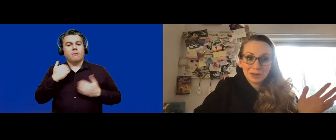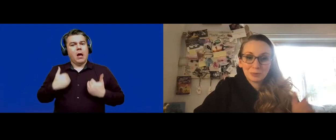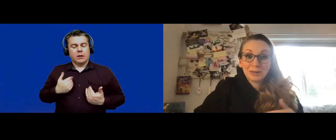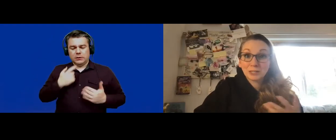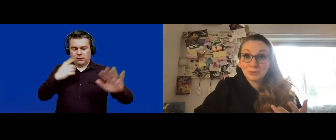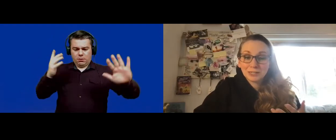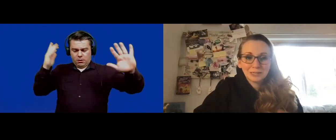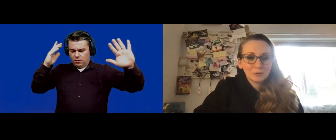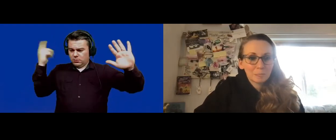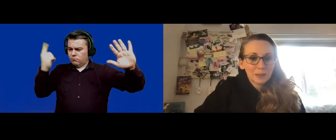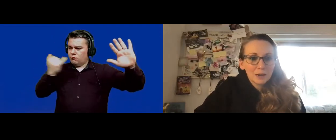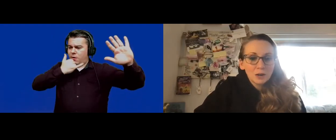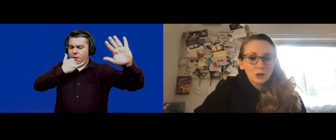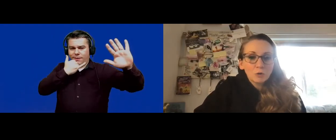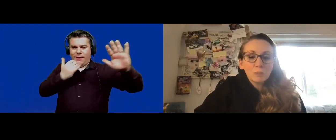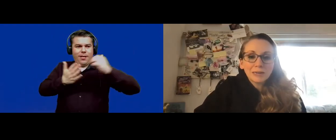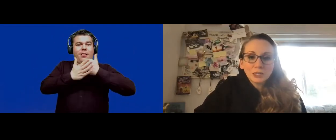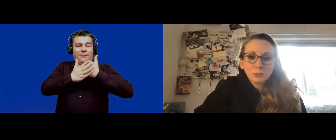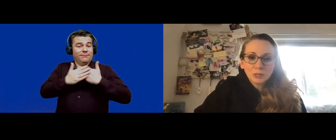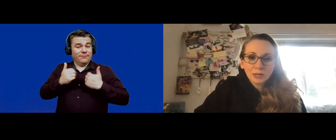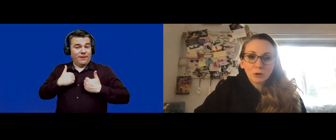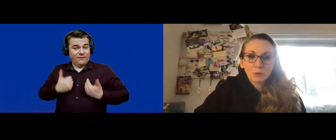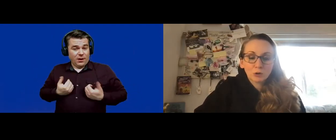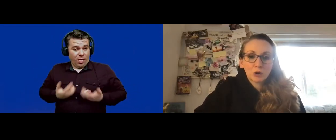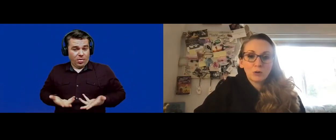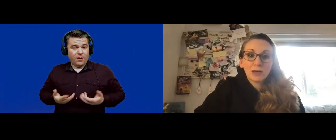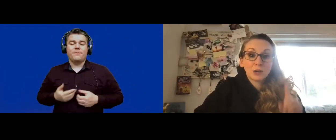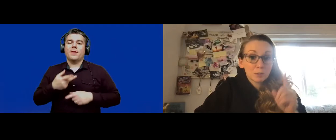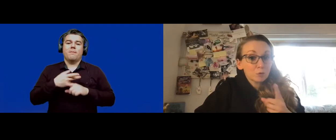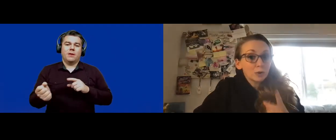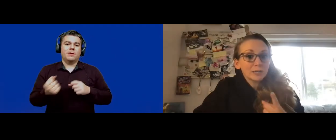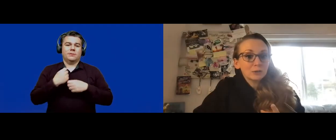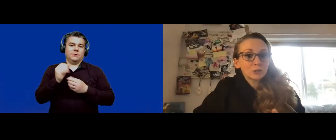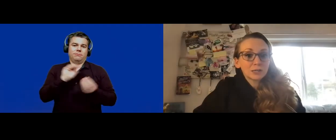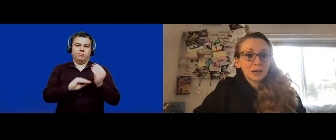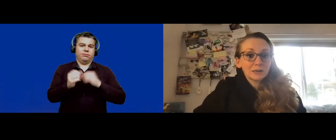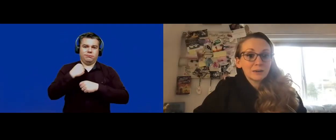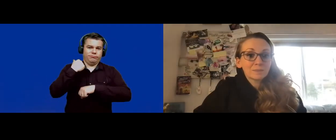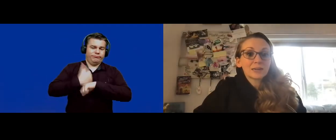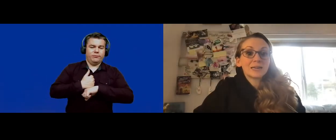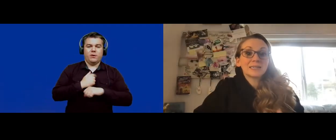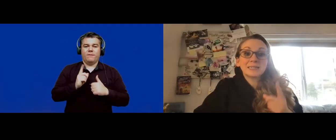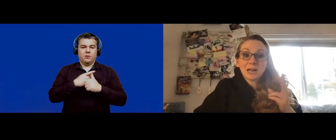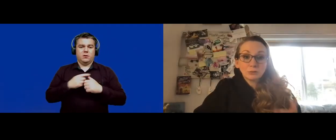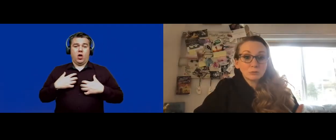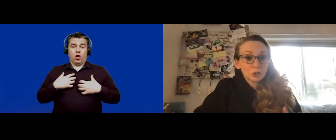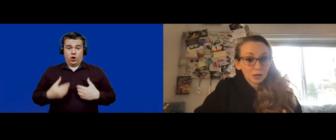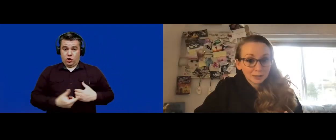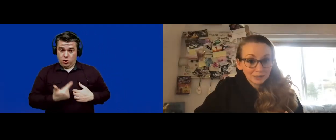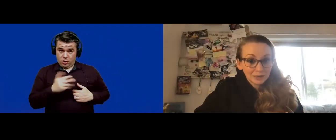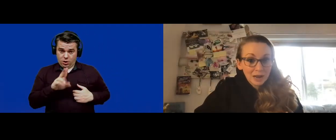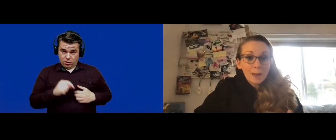help me, when it gets fatigued. Well, Plexus put together a protocol that, number one, heals the gut, cleanses out